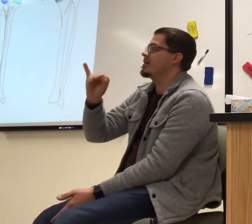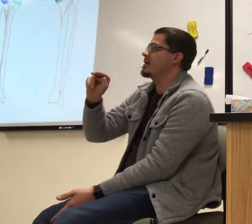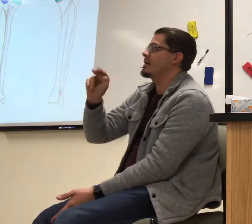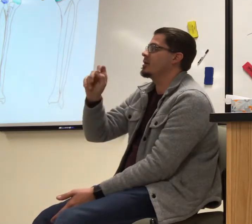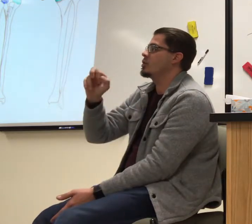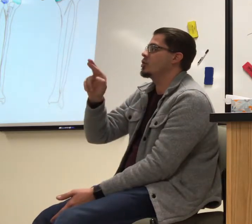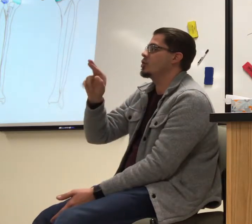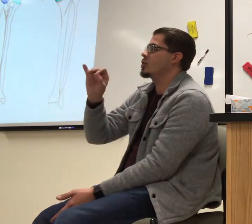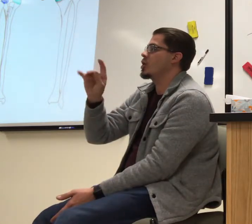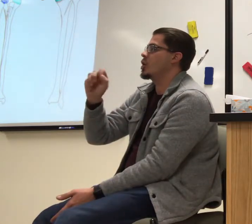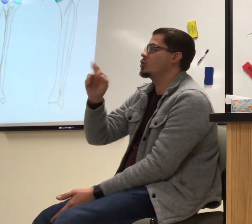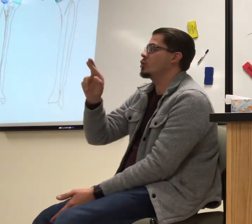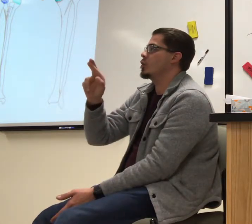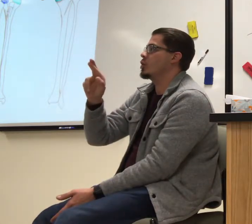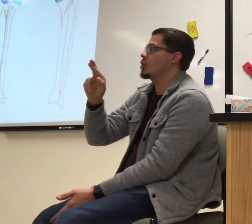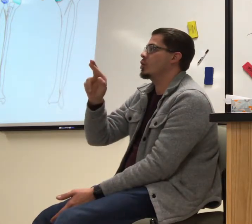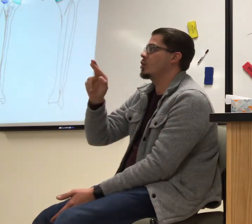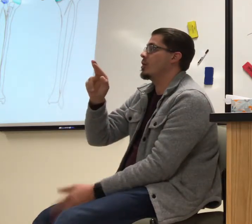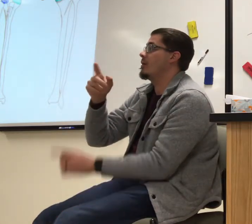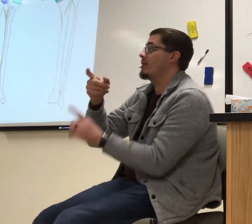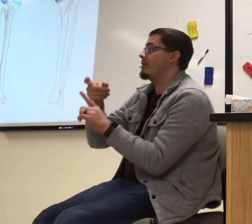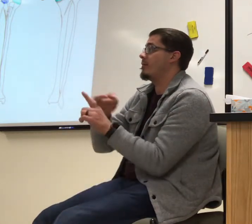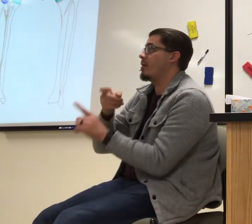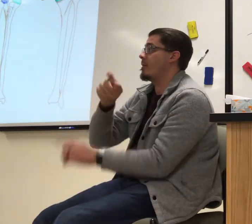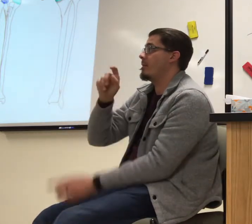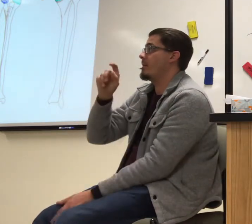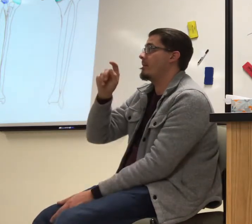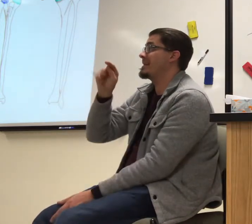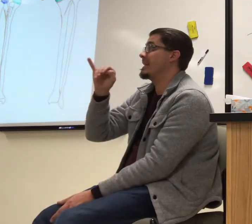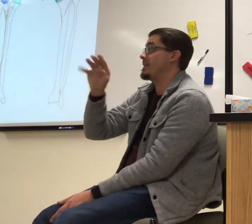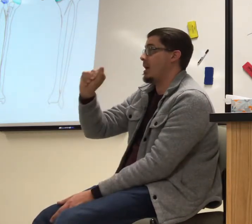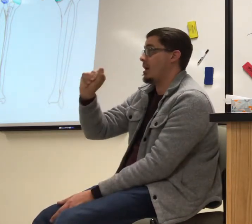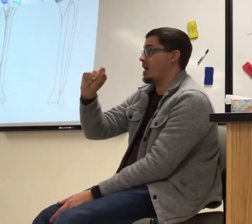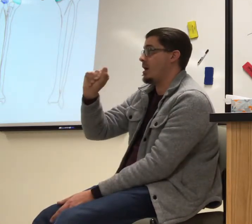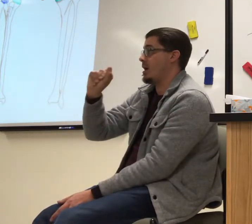Fits in intercondylar